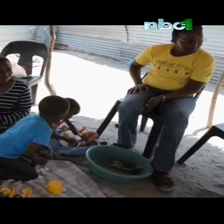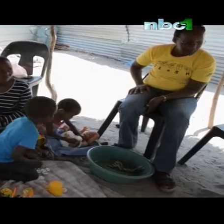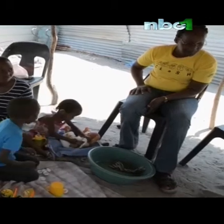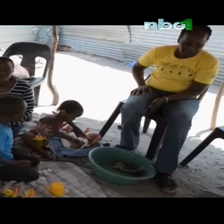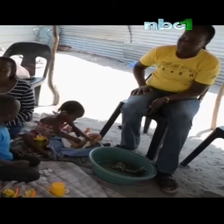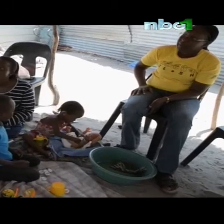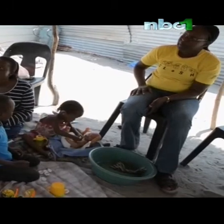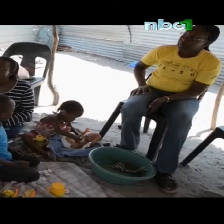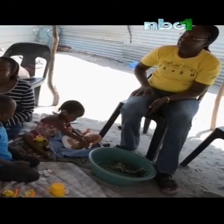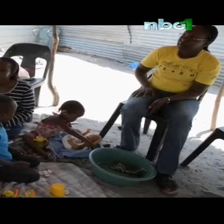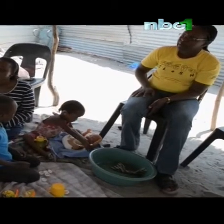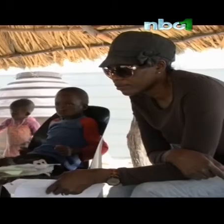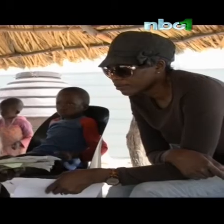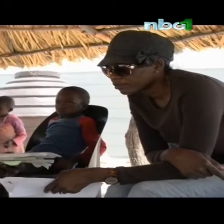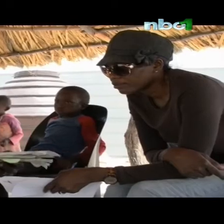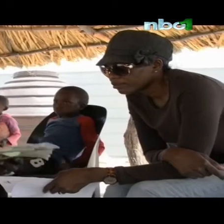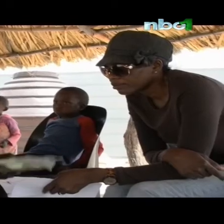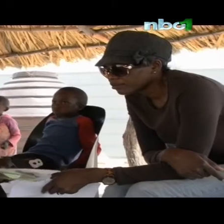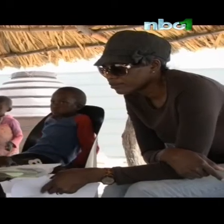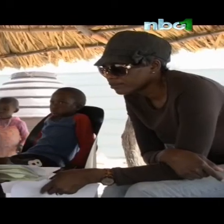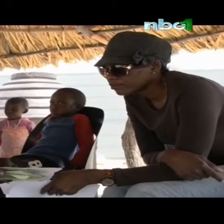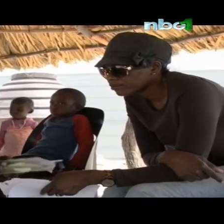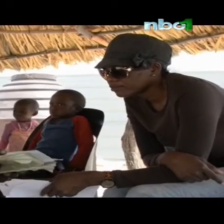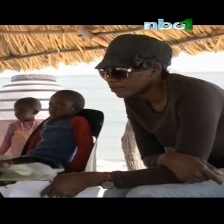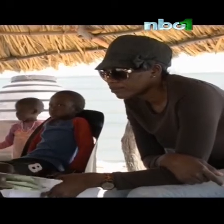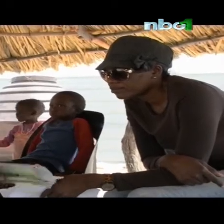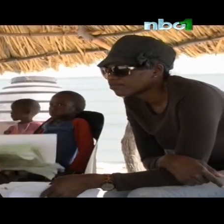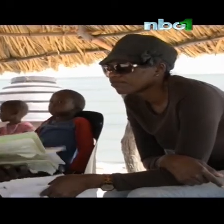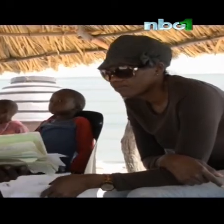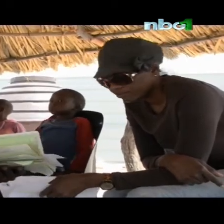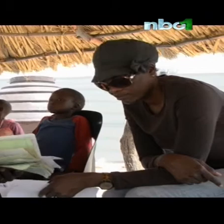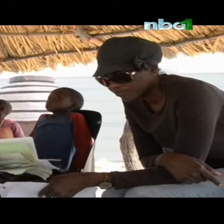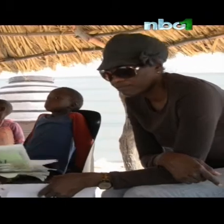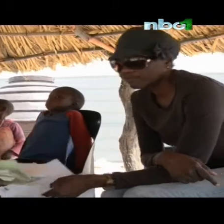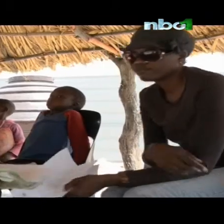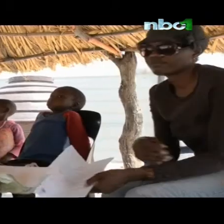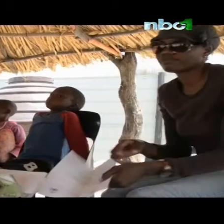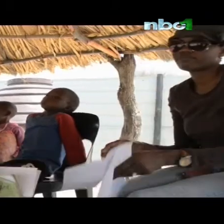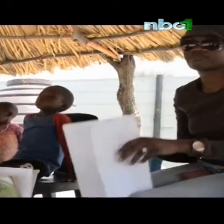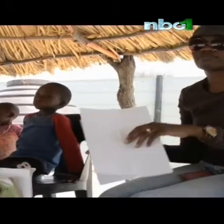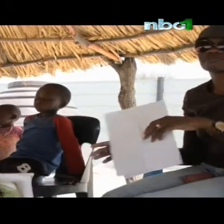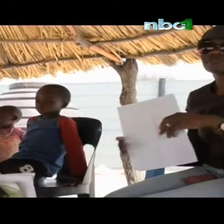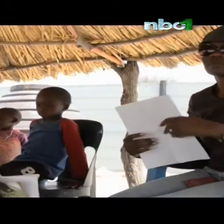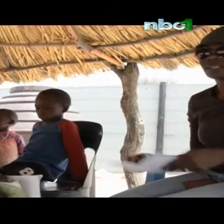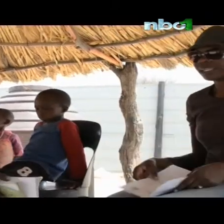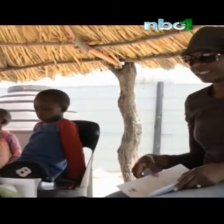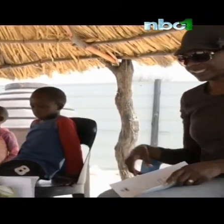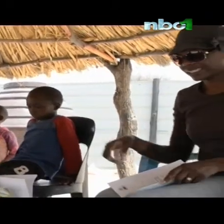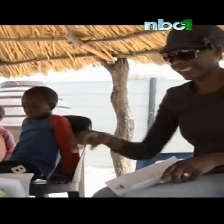existing support structures need to be strengthened and expanded